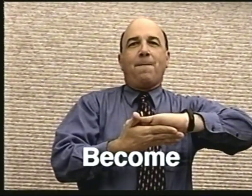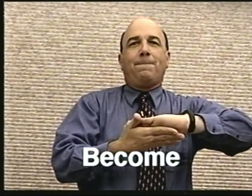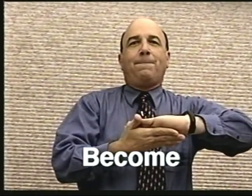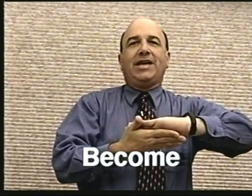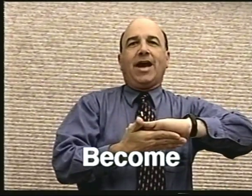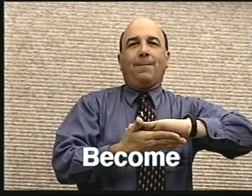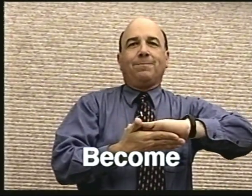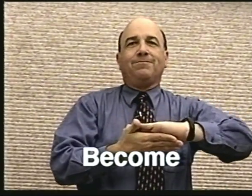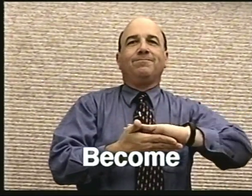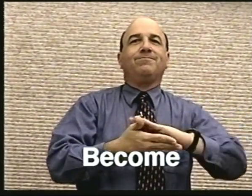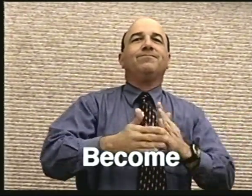become,